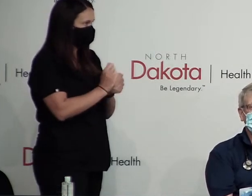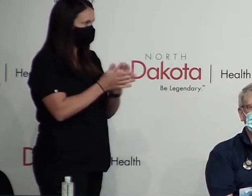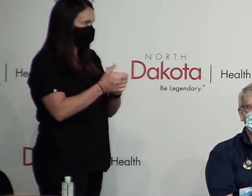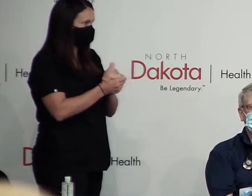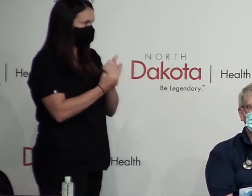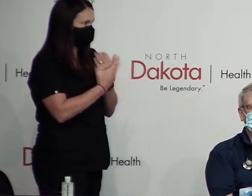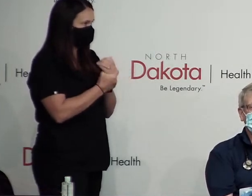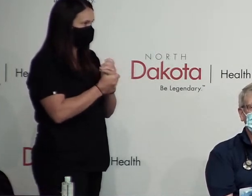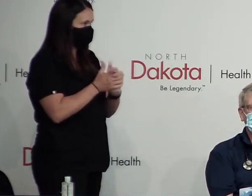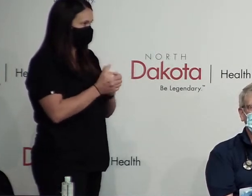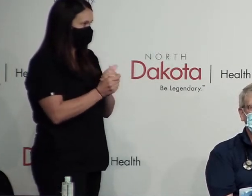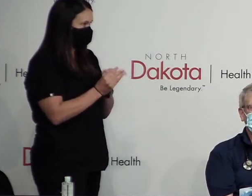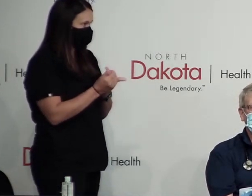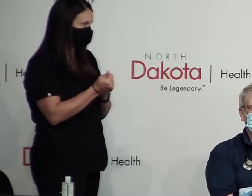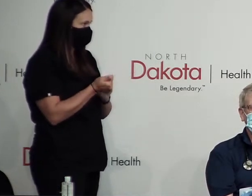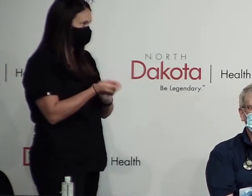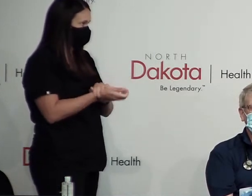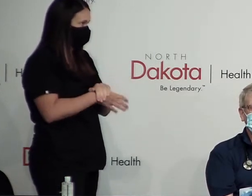Go.